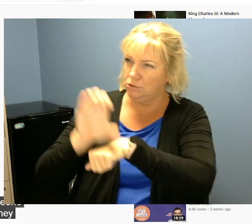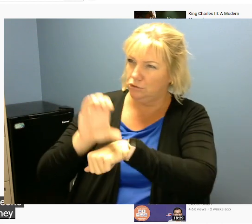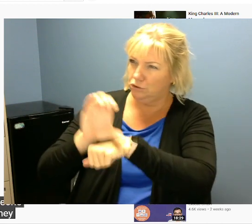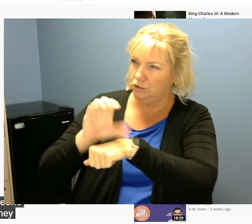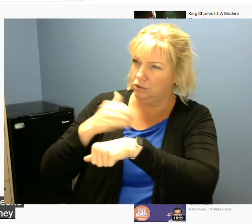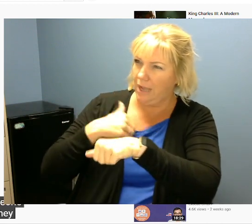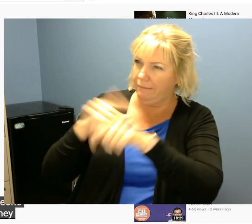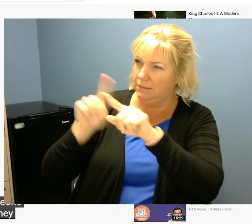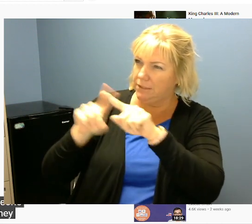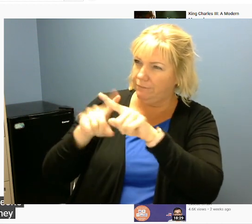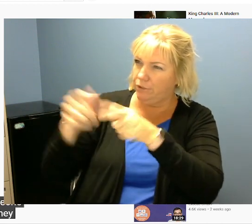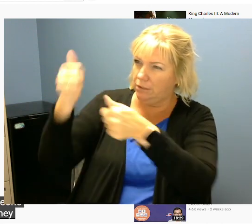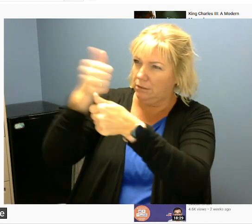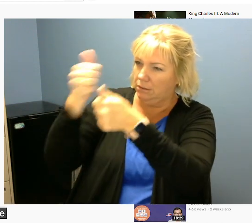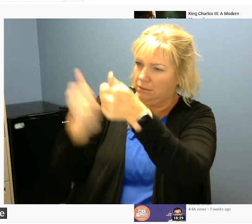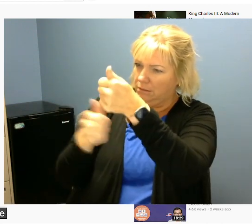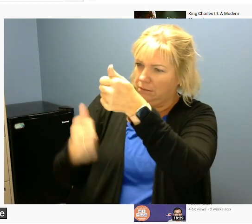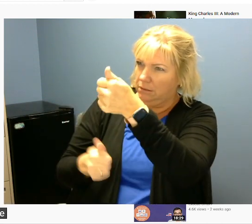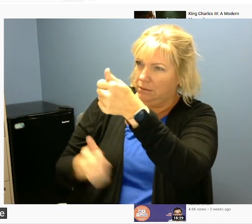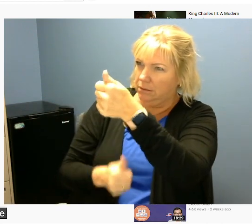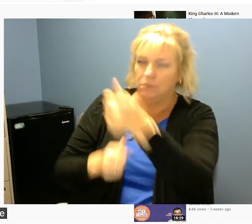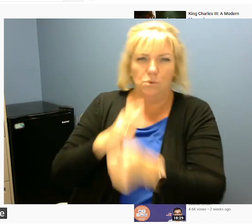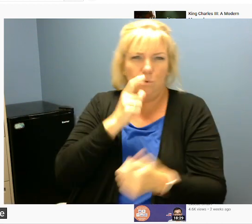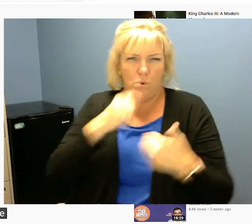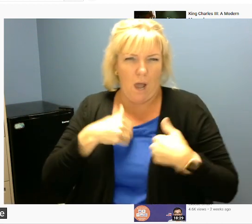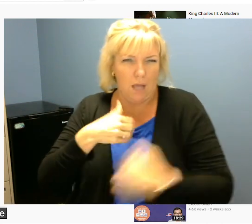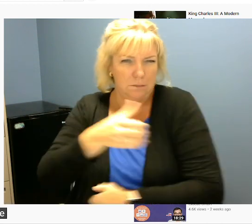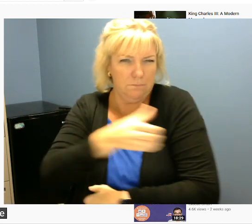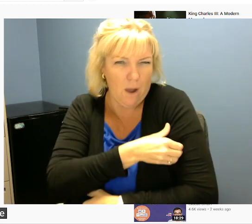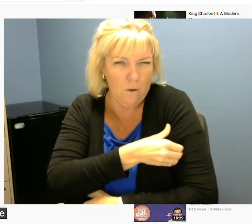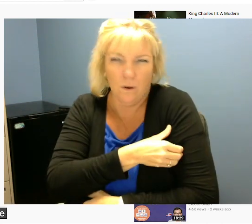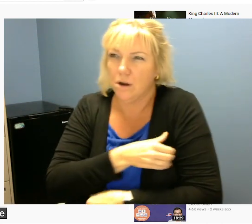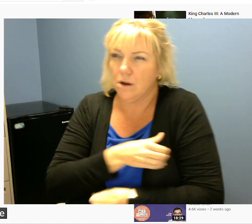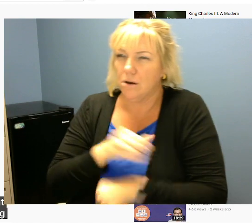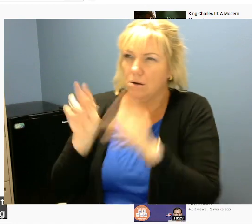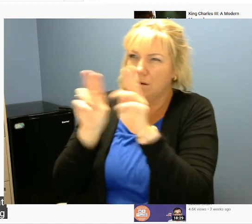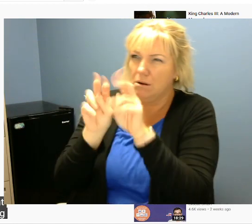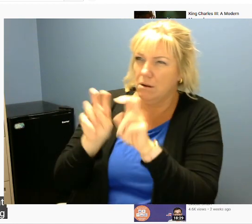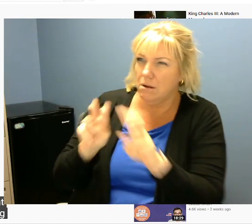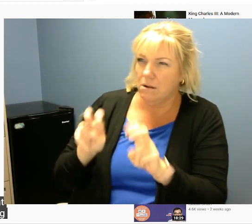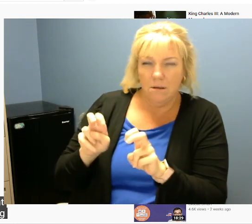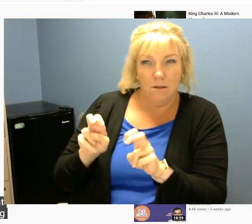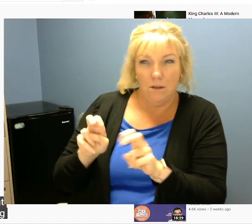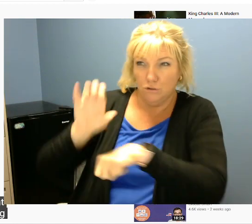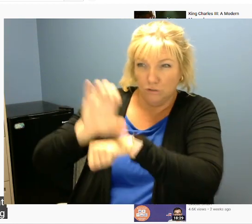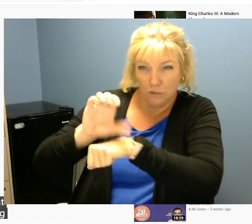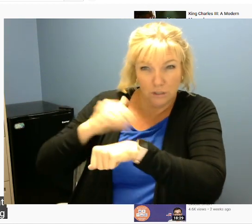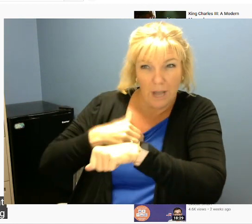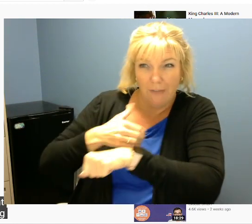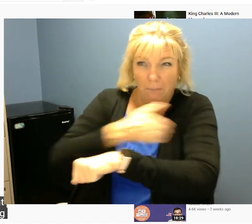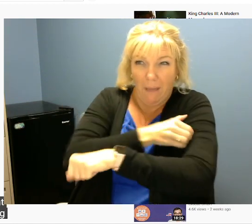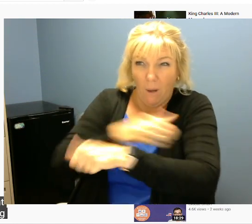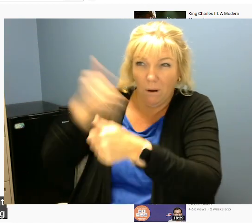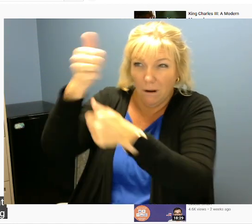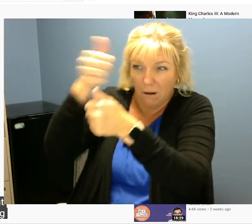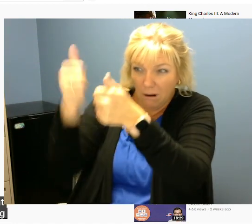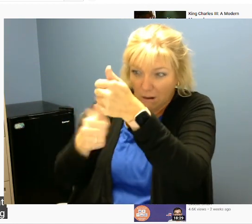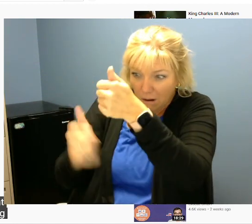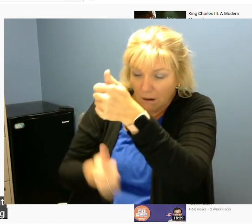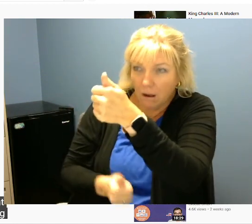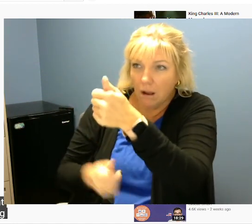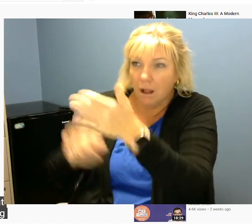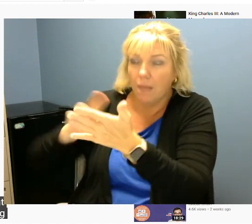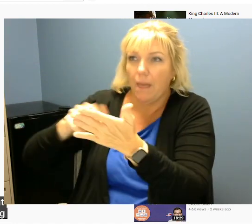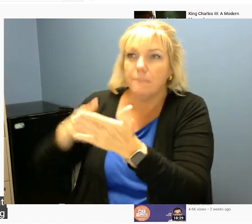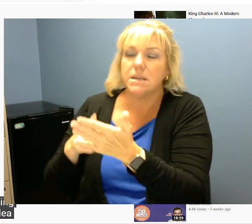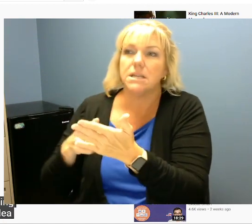be like where they are or who they are. And if you can start to question the hierarchy of the church, it's not that much of a leap